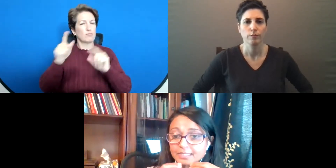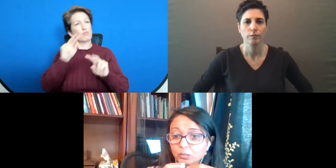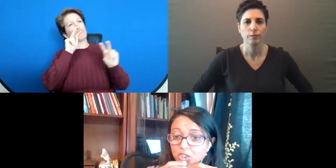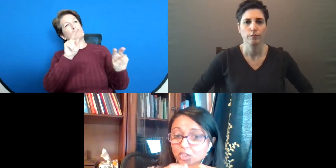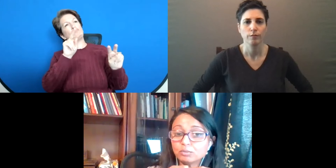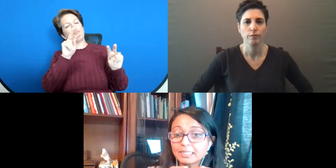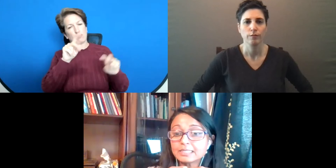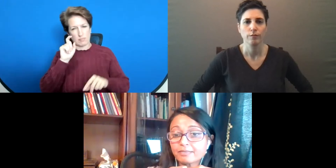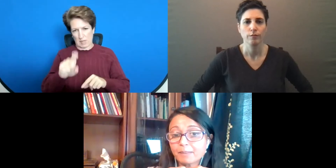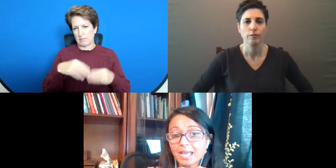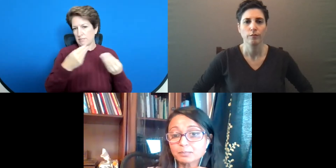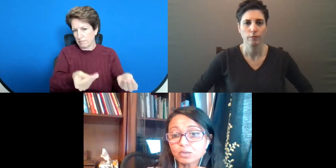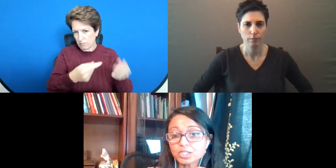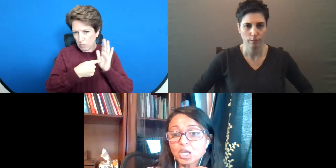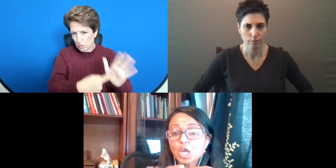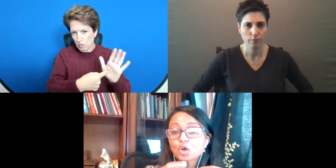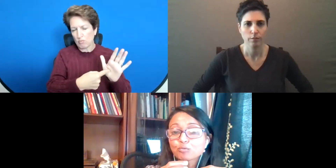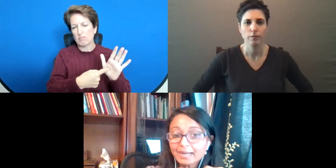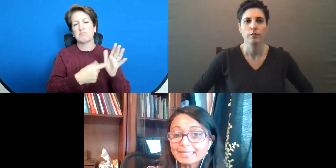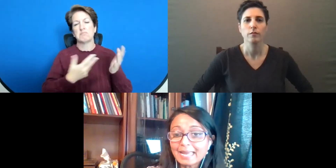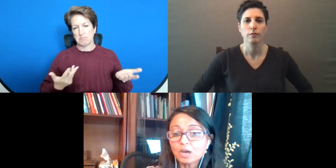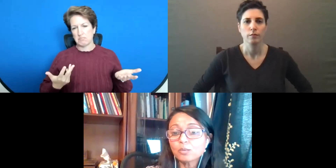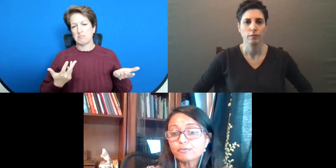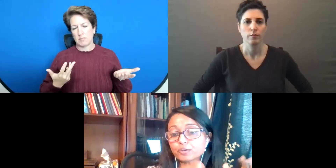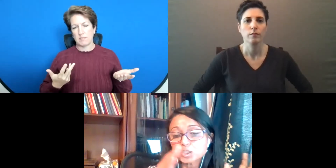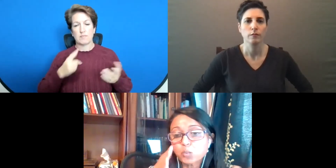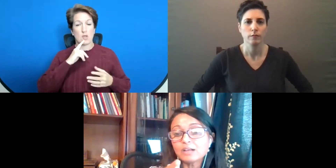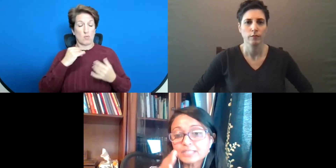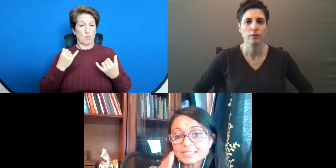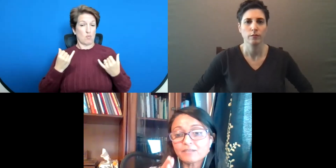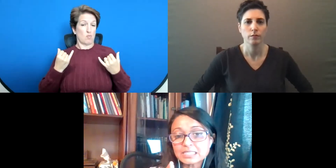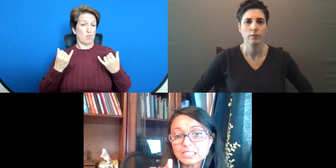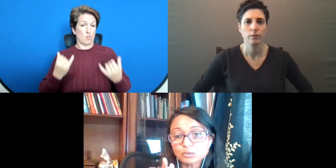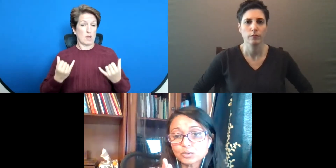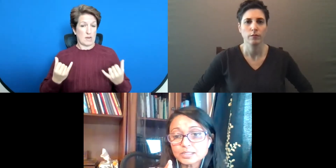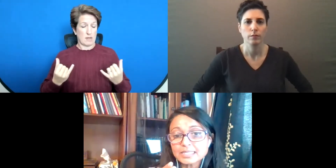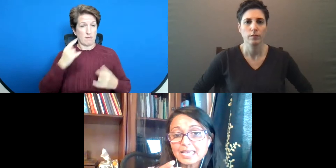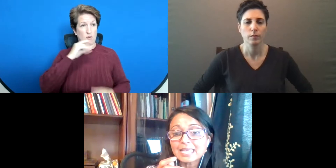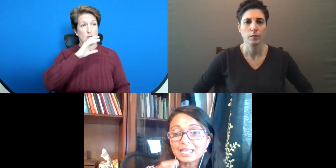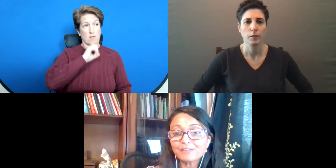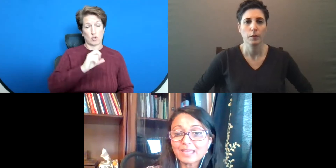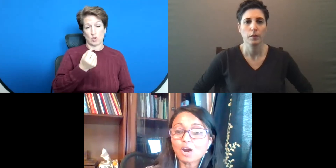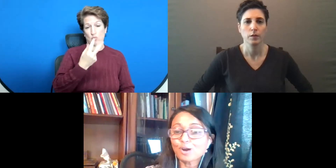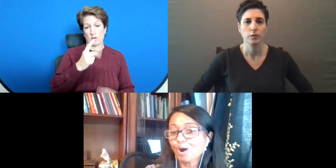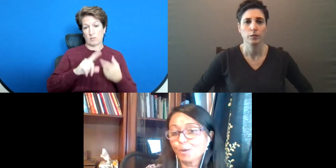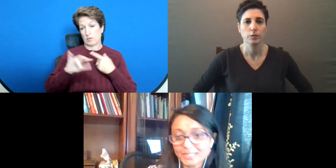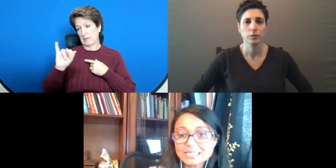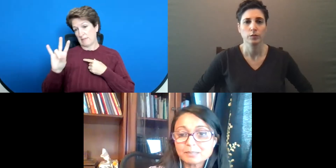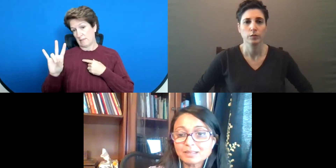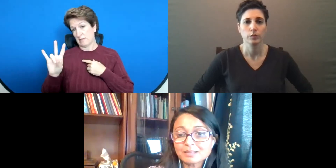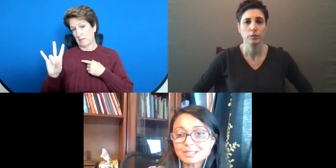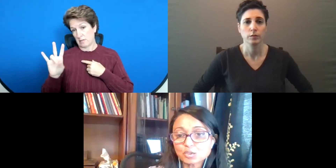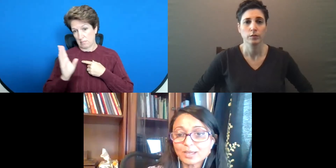common areas in which you need the passport. Right now, for the 12 to 17-year-olds, if they are